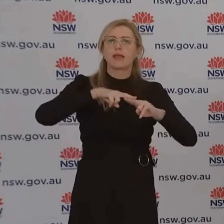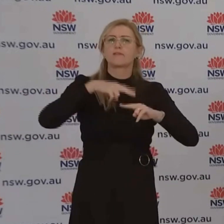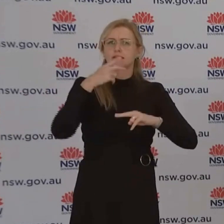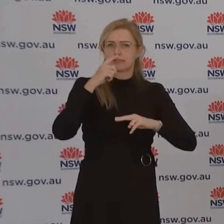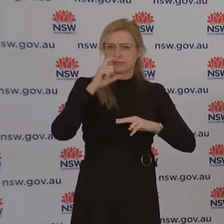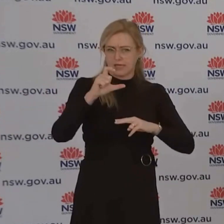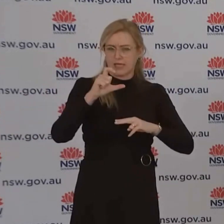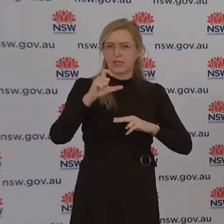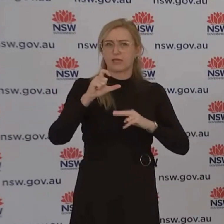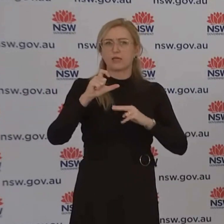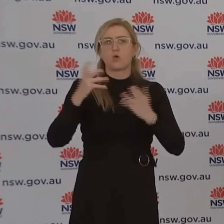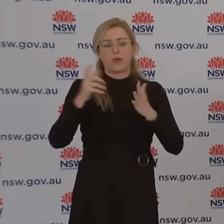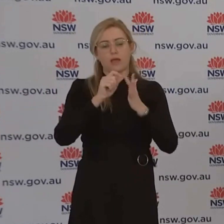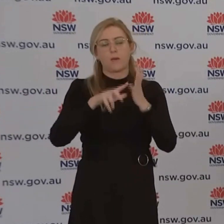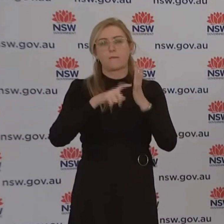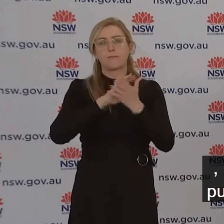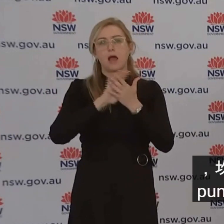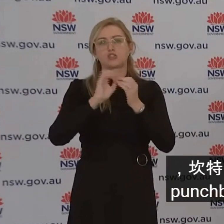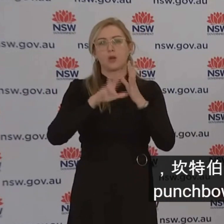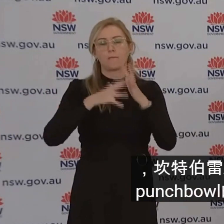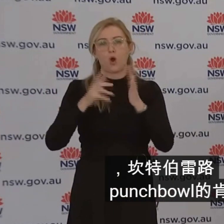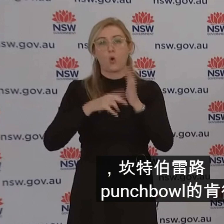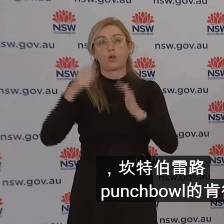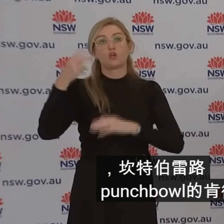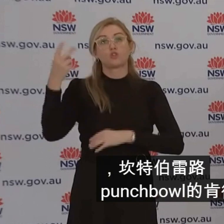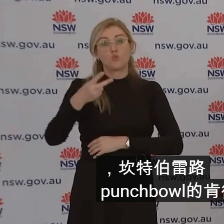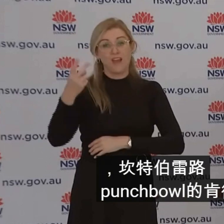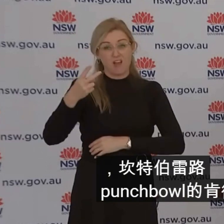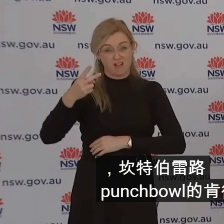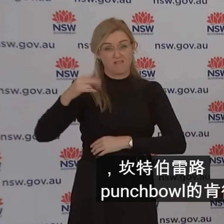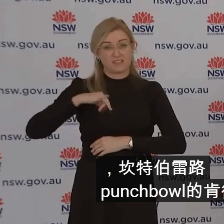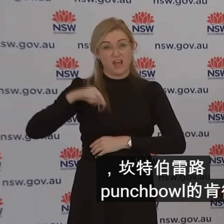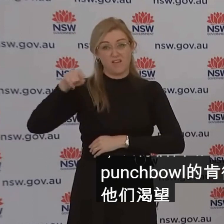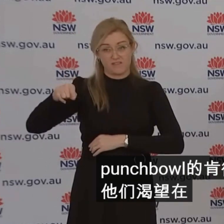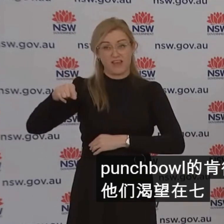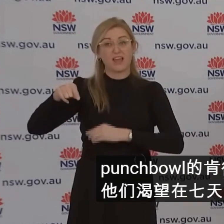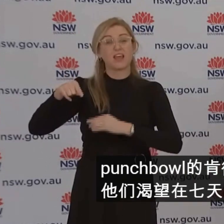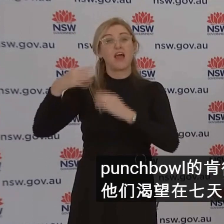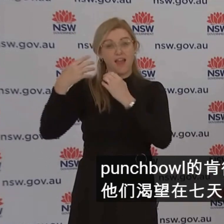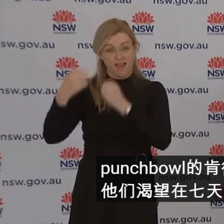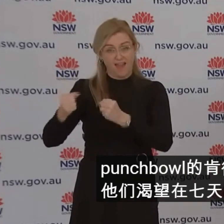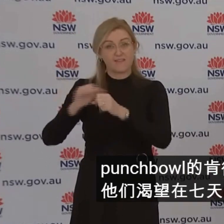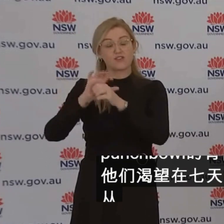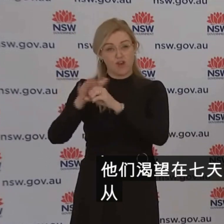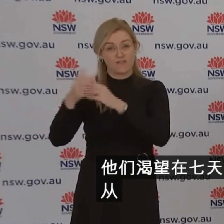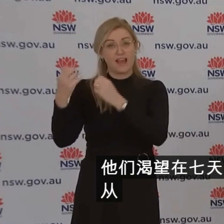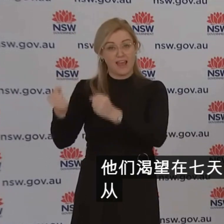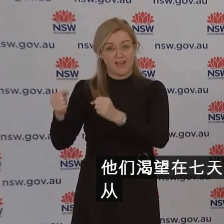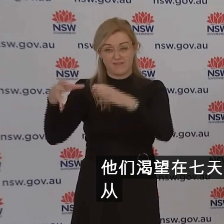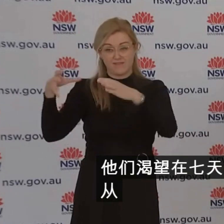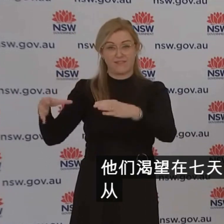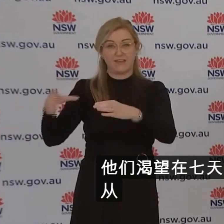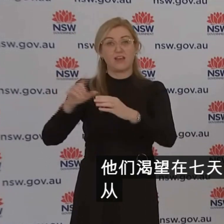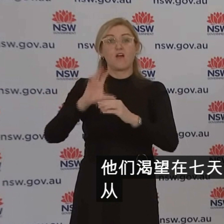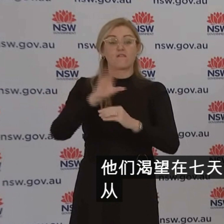Punchbowl on Canterbury Road have tested positive to COVID. Anyone who attended the venue at any time in the 7